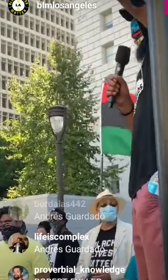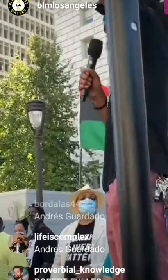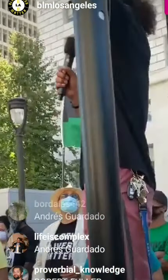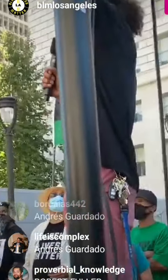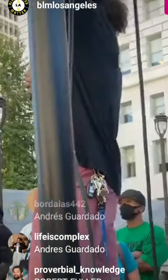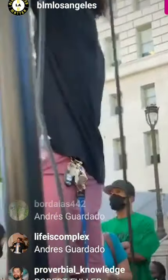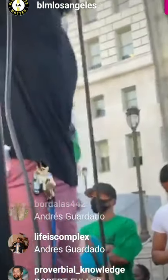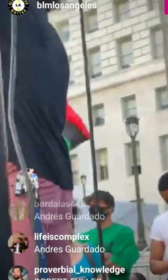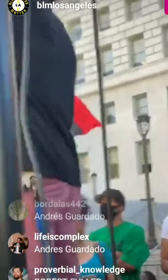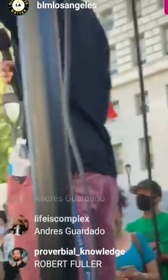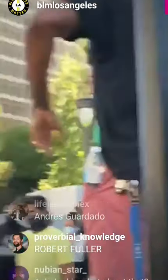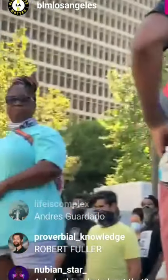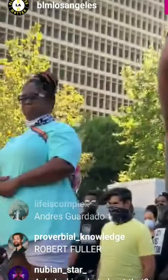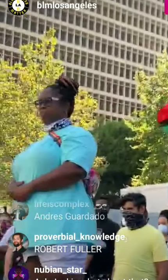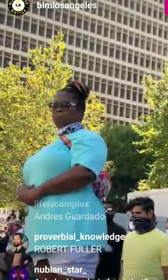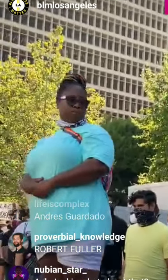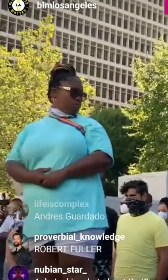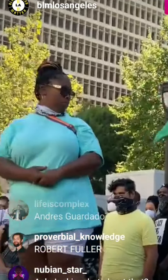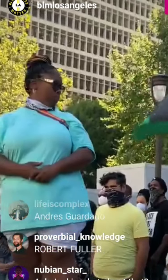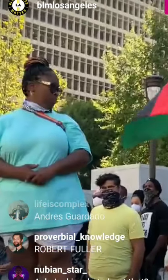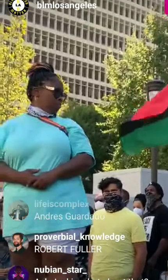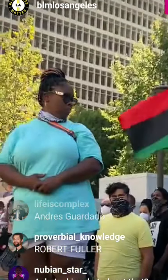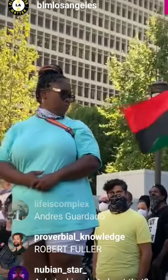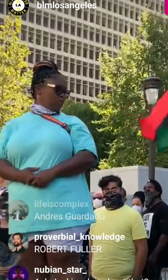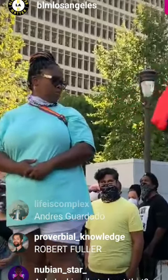Justicia. Hey, justicia, baby.